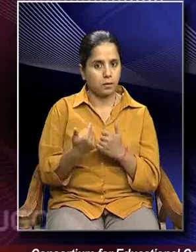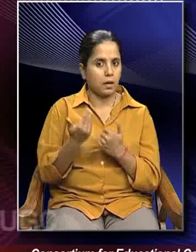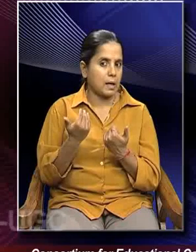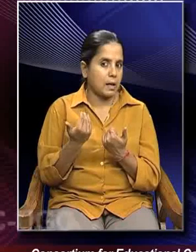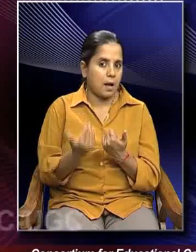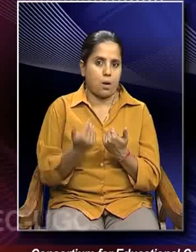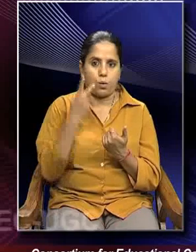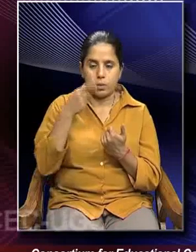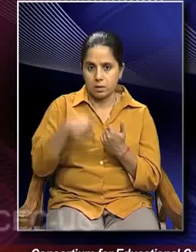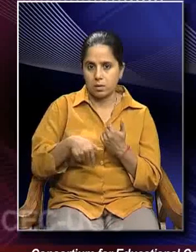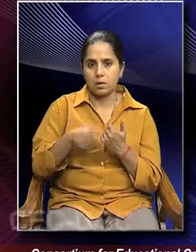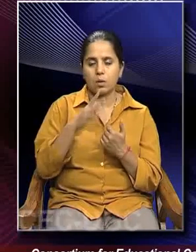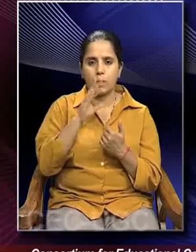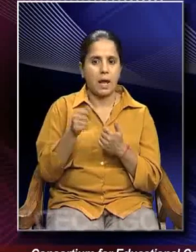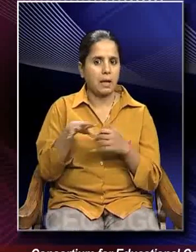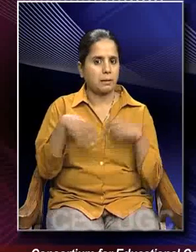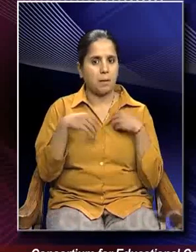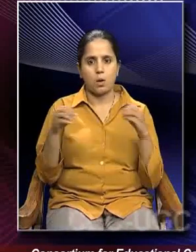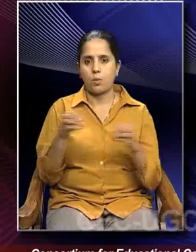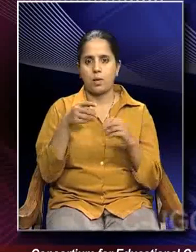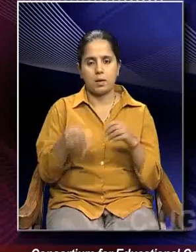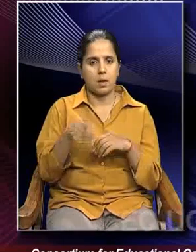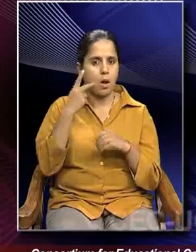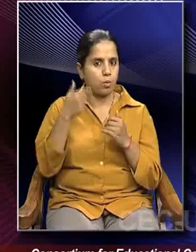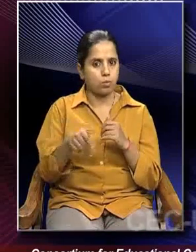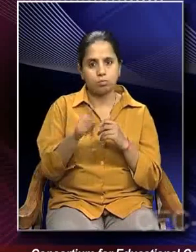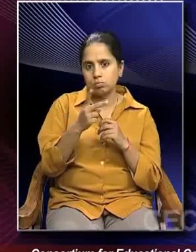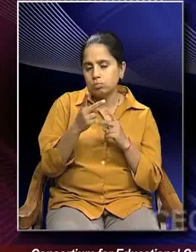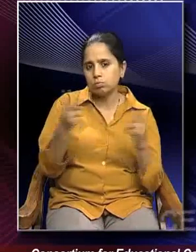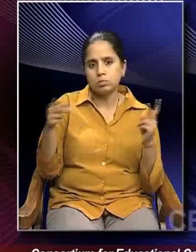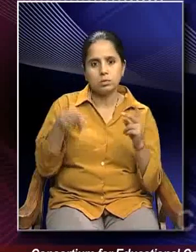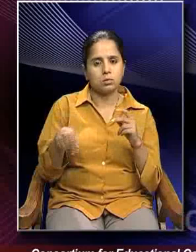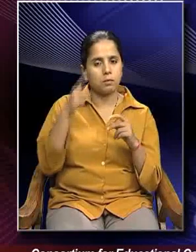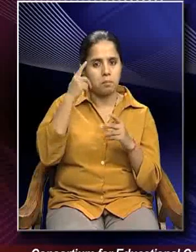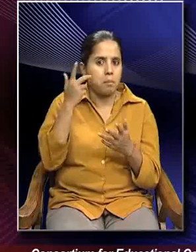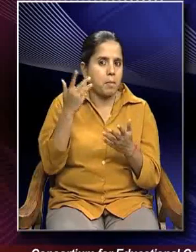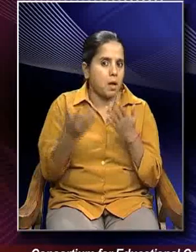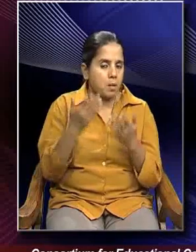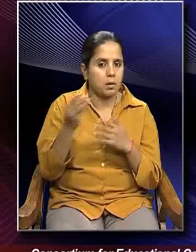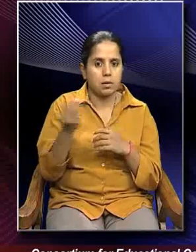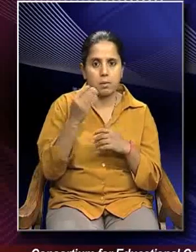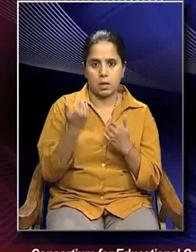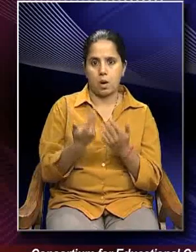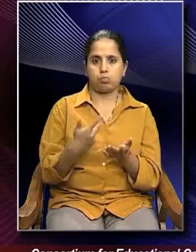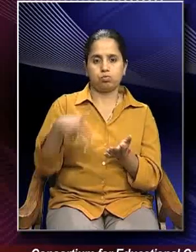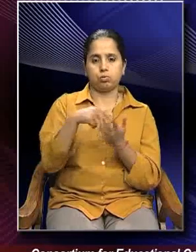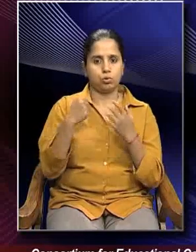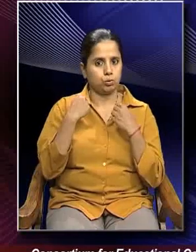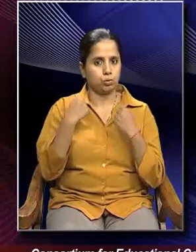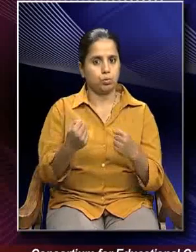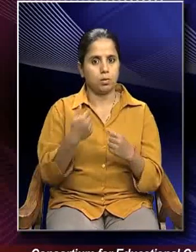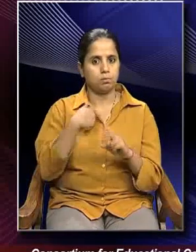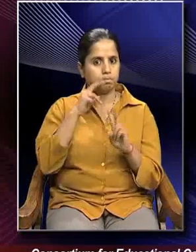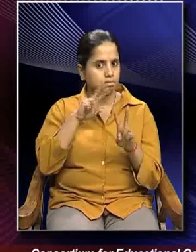into not accepting the nation state as it is, would kind of stand up in a